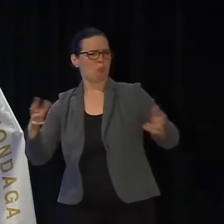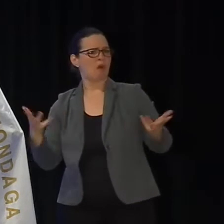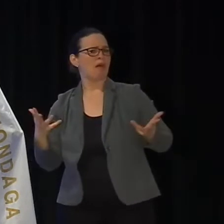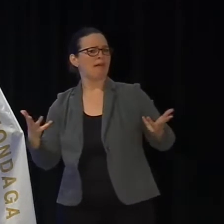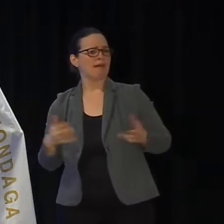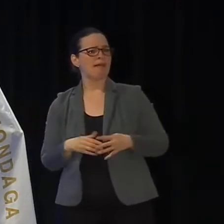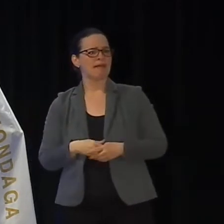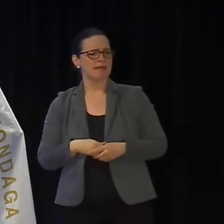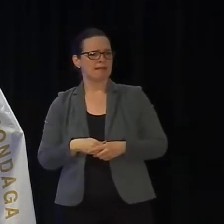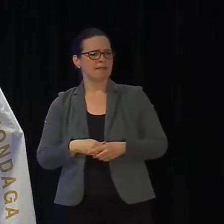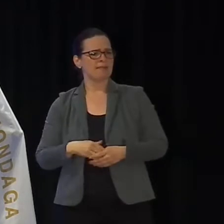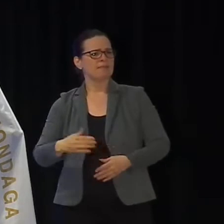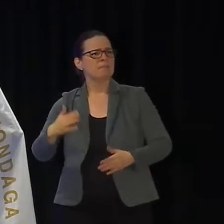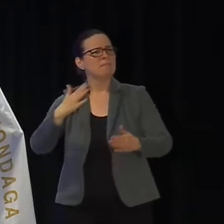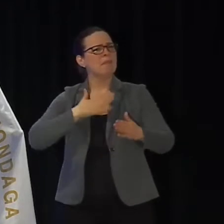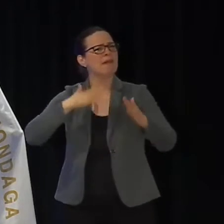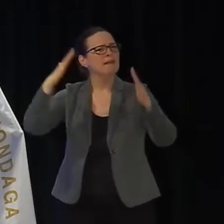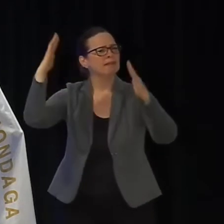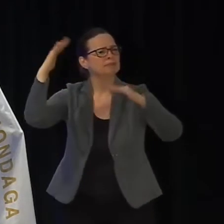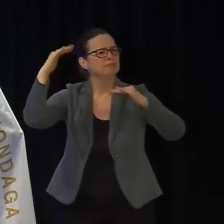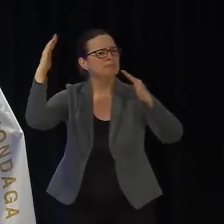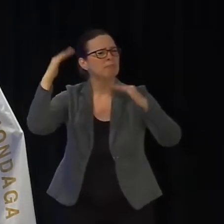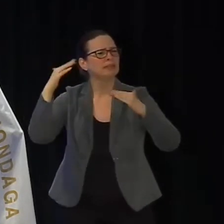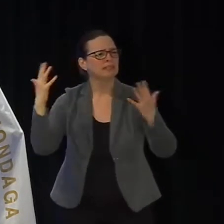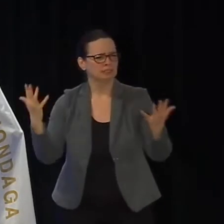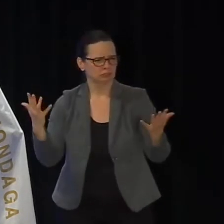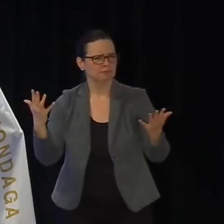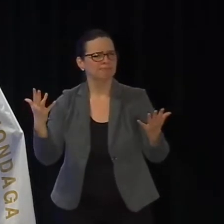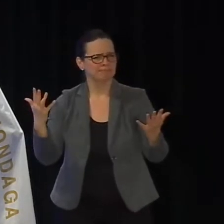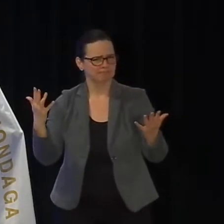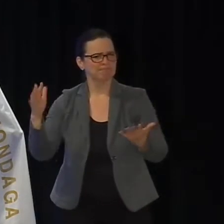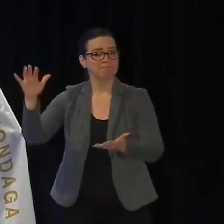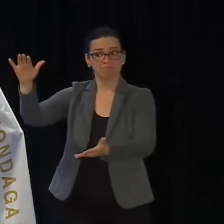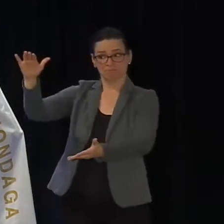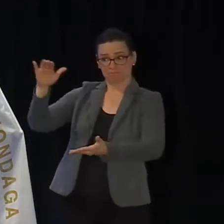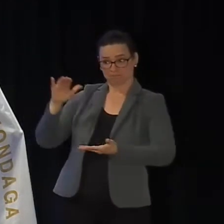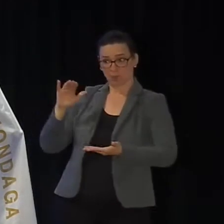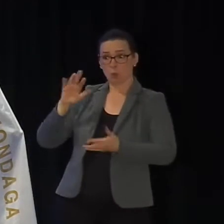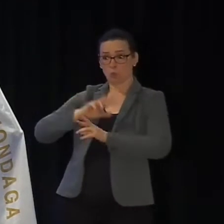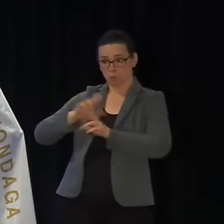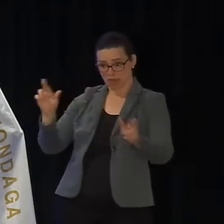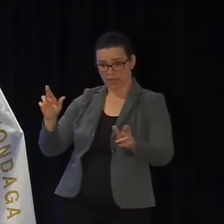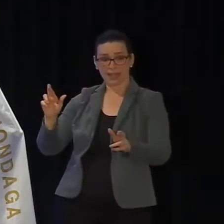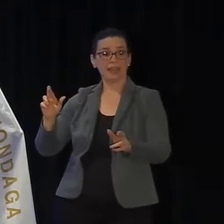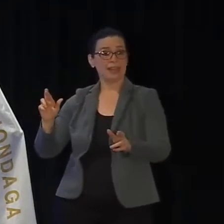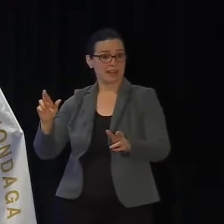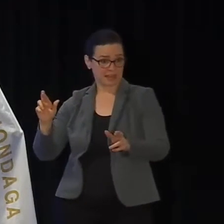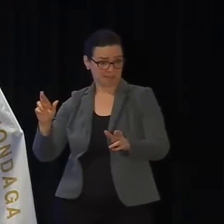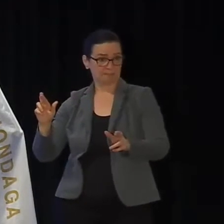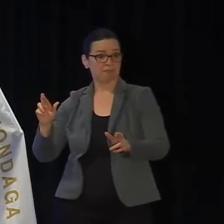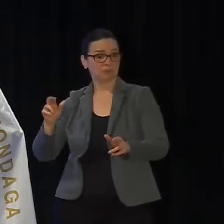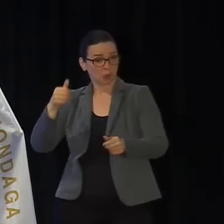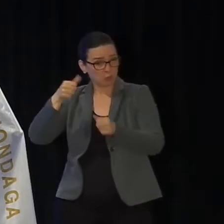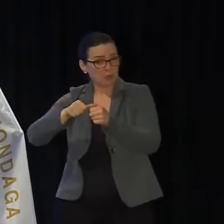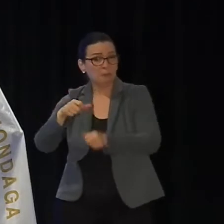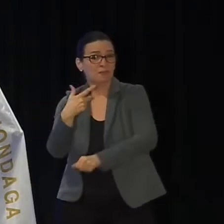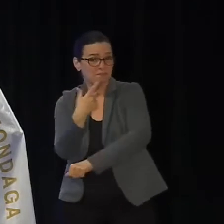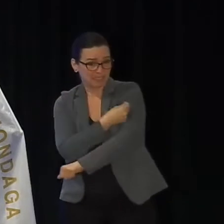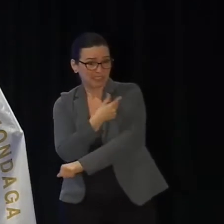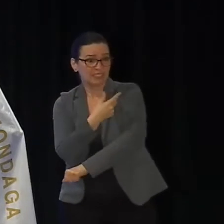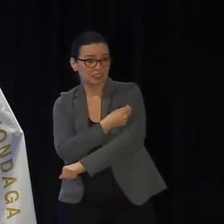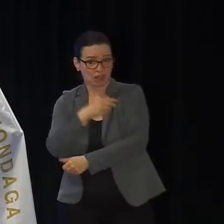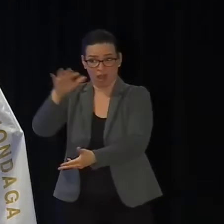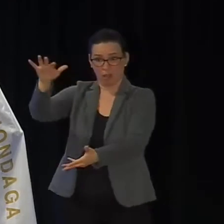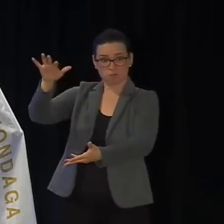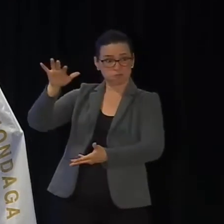my anticipation is we got our allotment this week, right? It's about the same that we got last week. And remember, vaccine week is